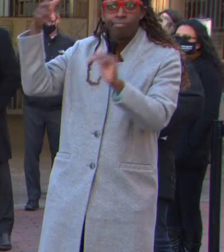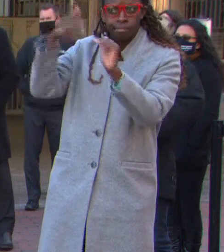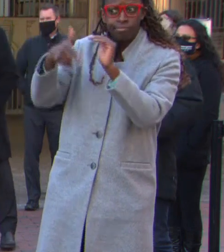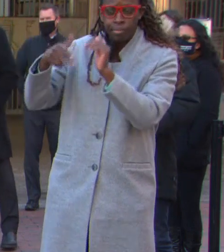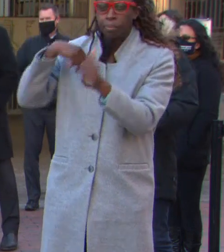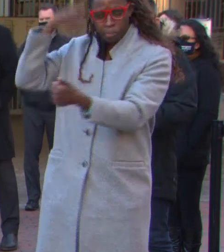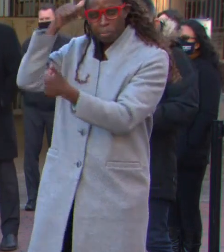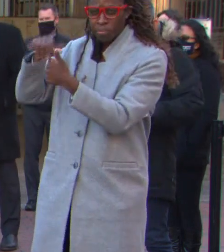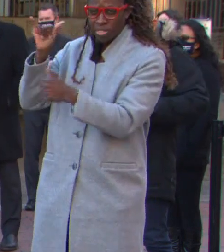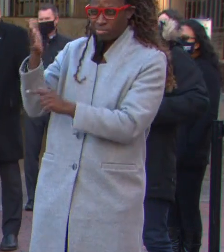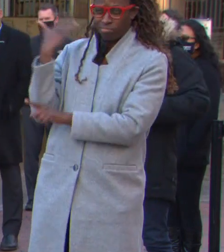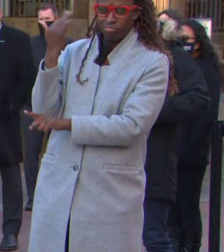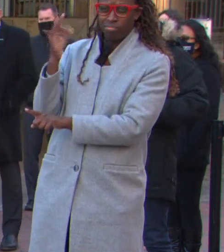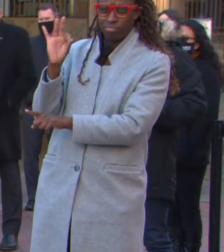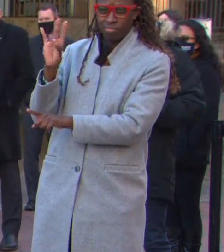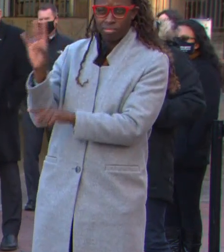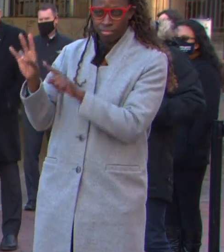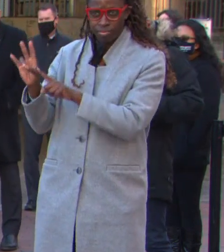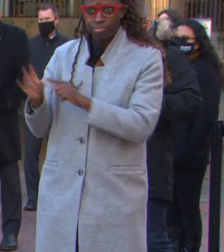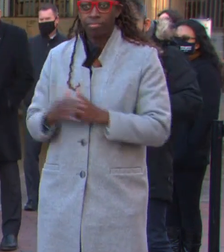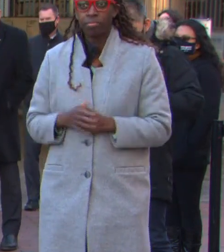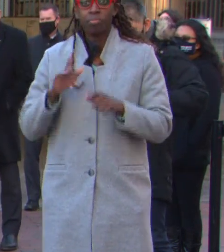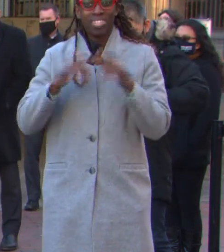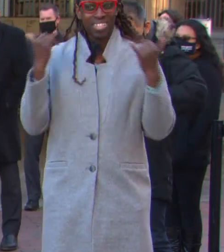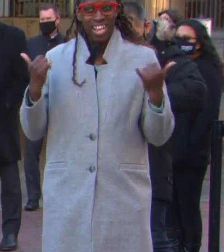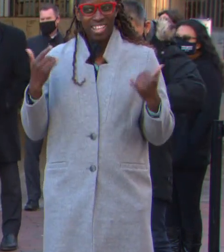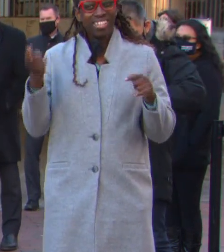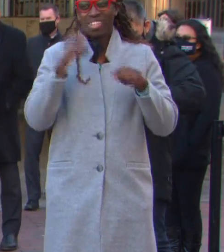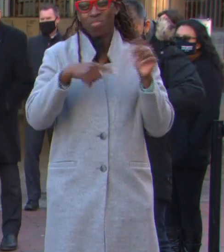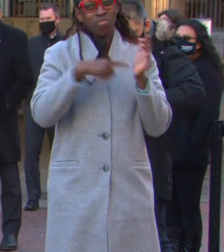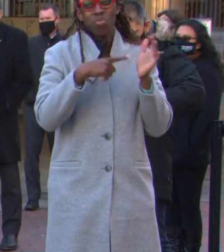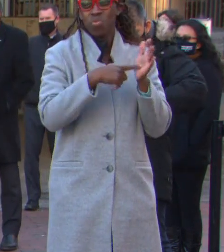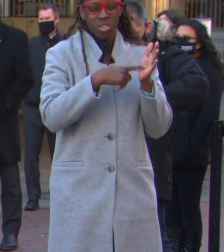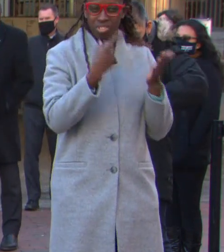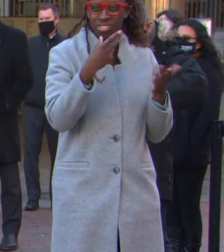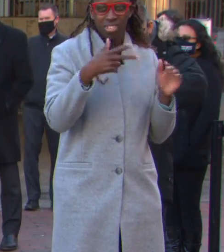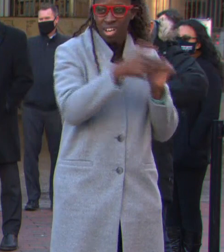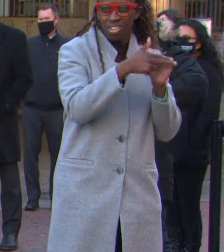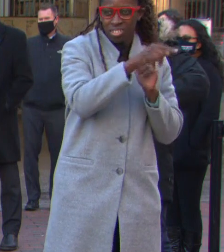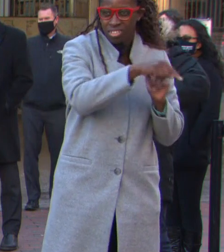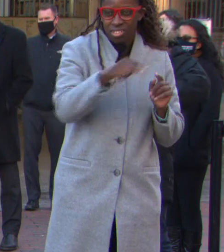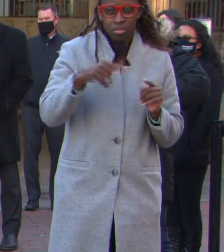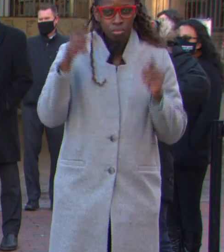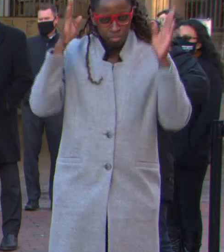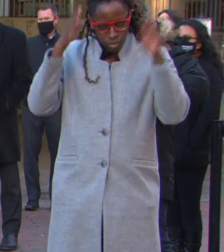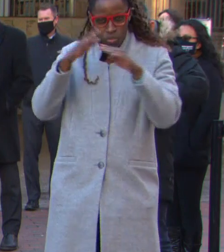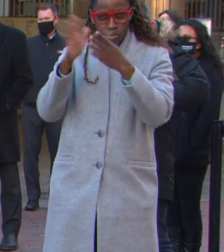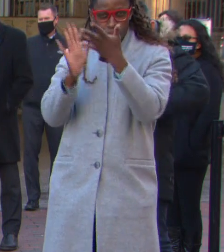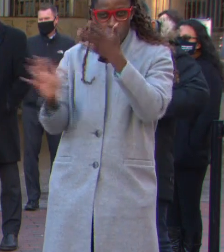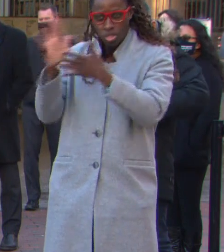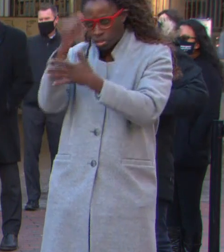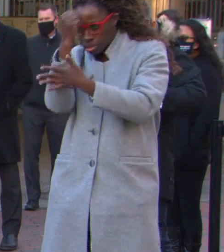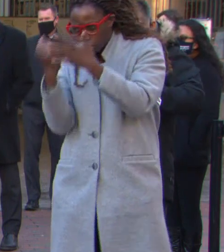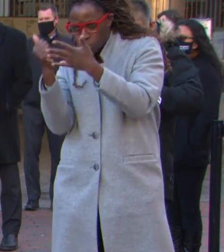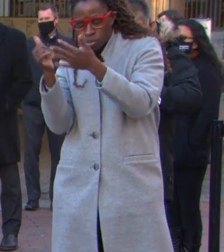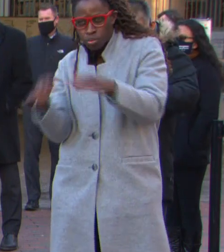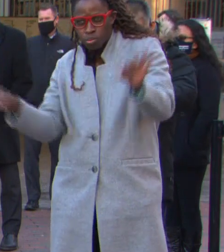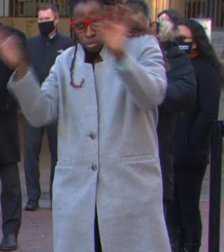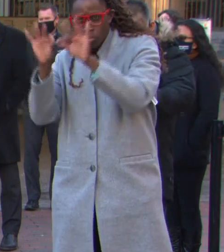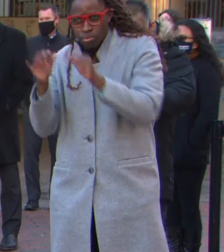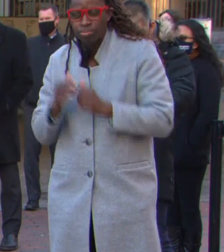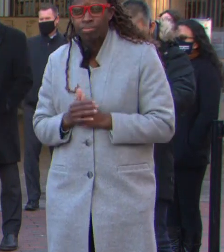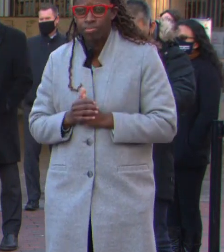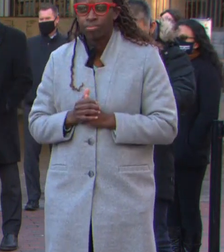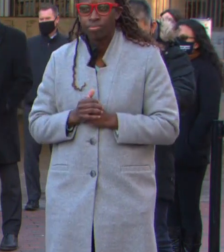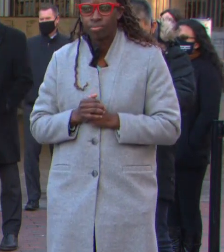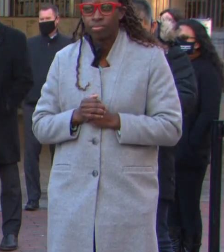particular moment because the ridership is not there. It's about realigning our priorities. Here in our city budget, the city council this